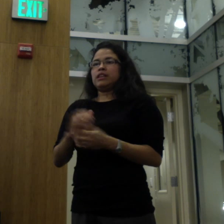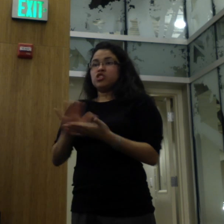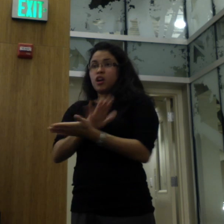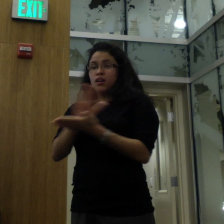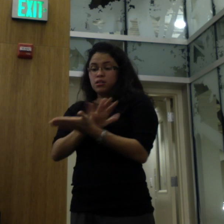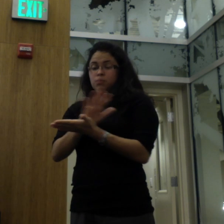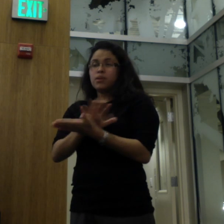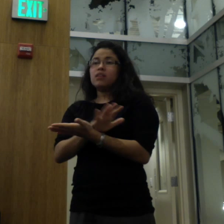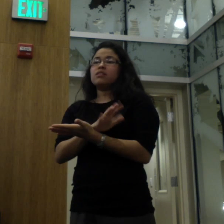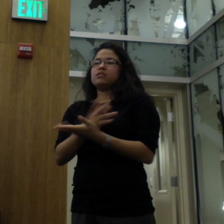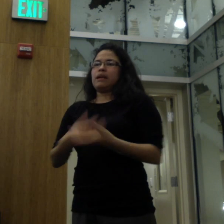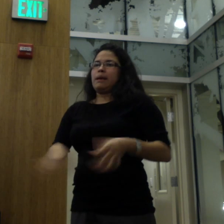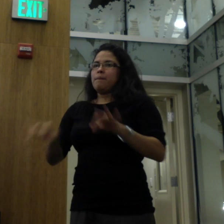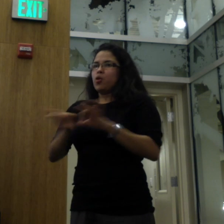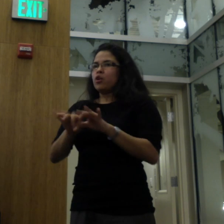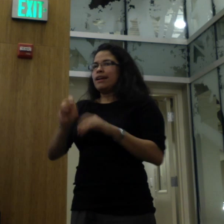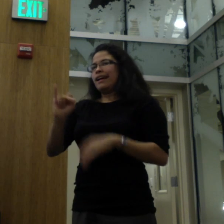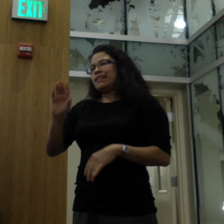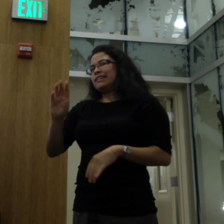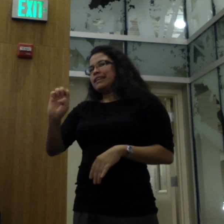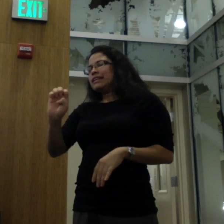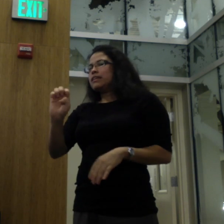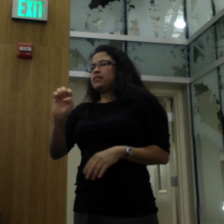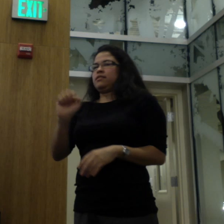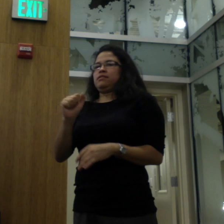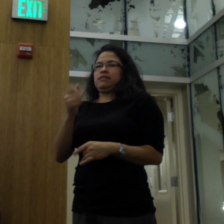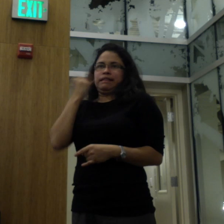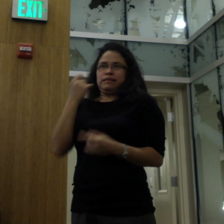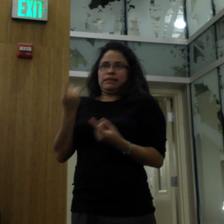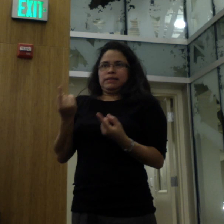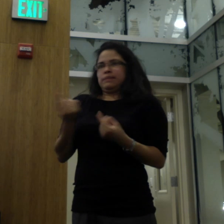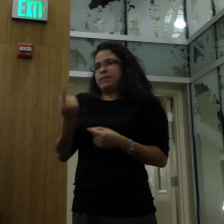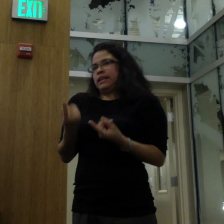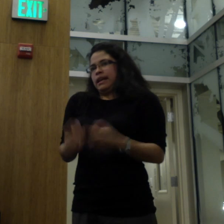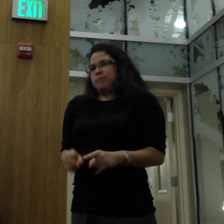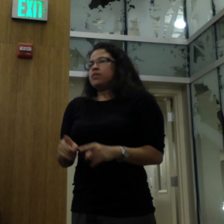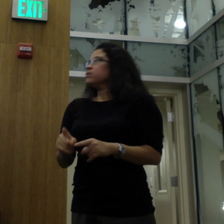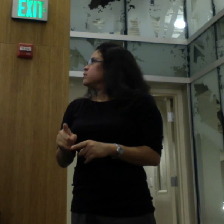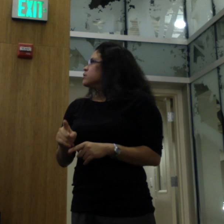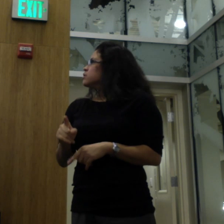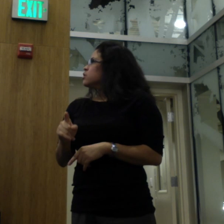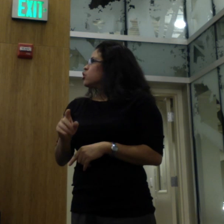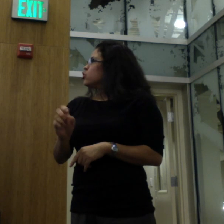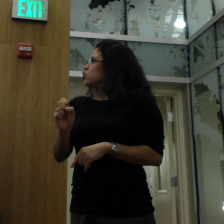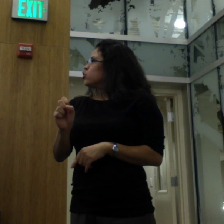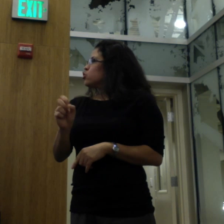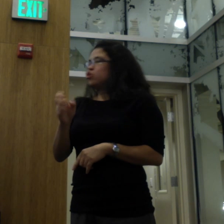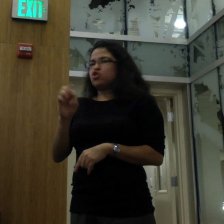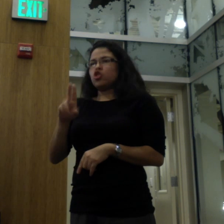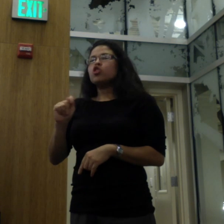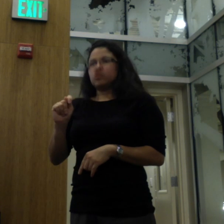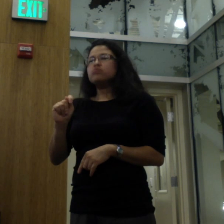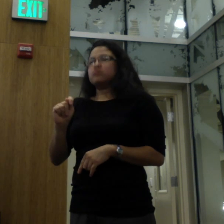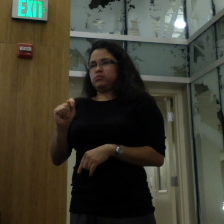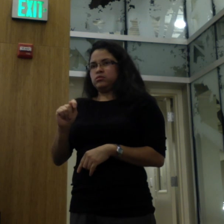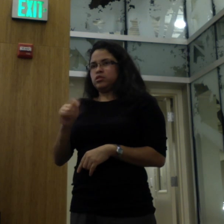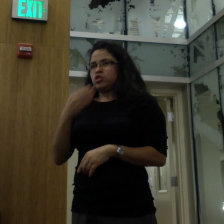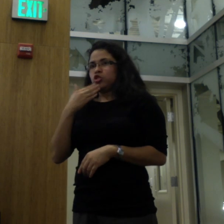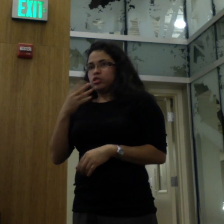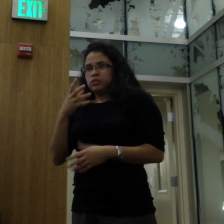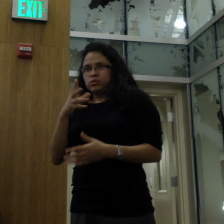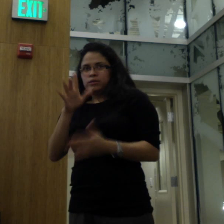ready, ICE in case of emergency, and CERT. CERT, you guys really check that out. It is really cool,